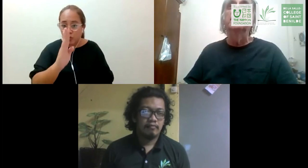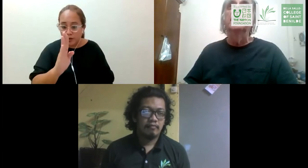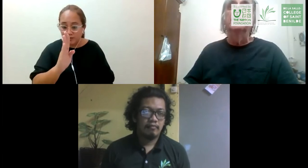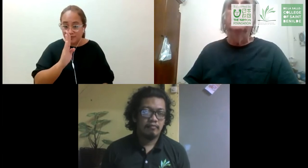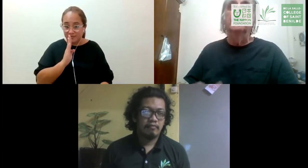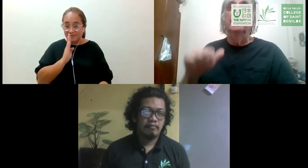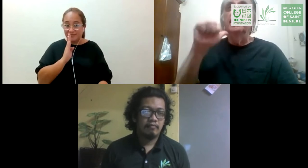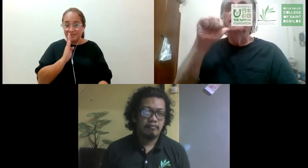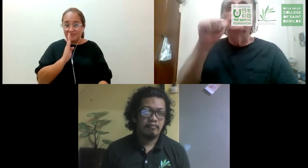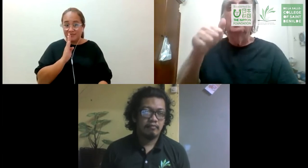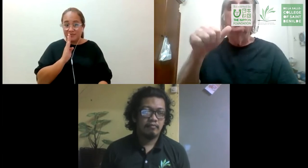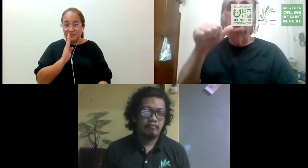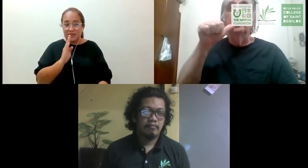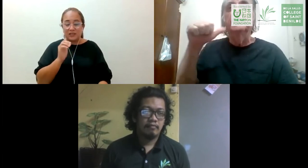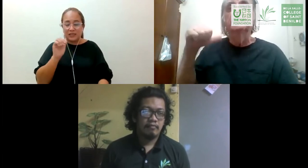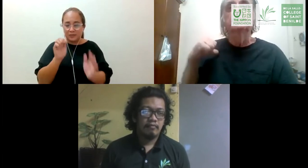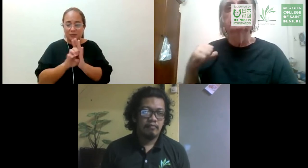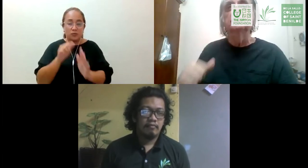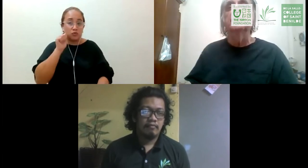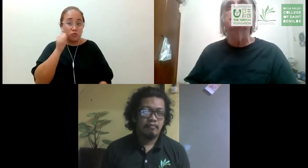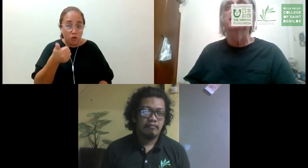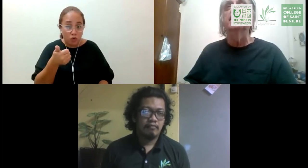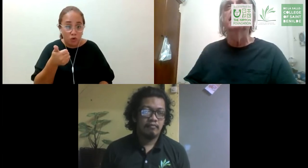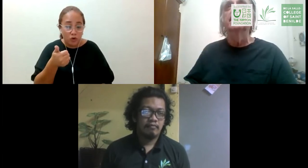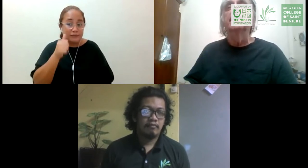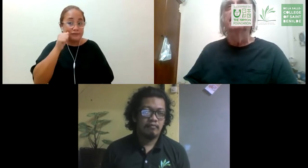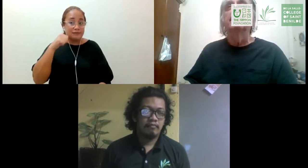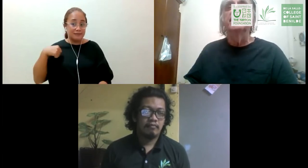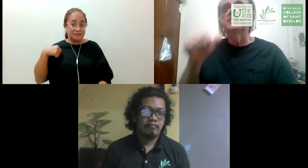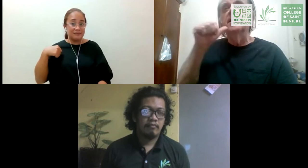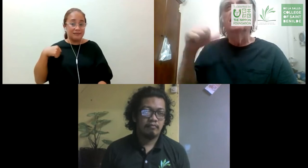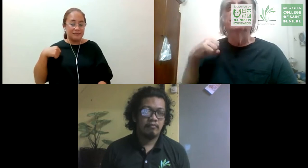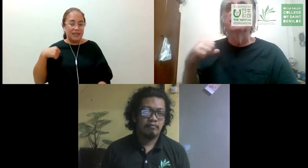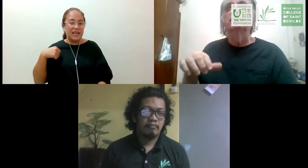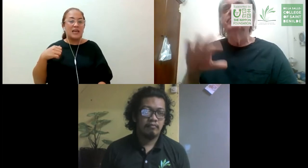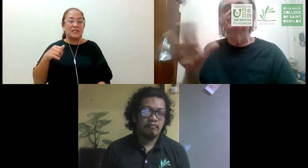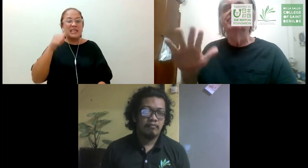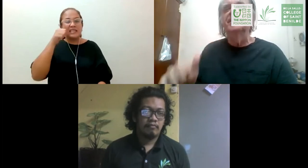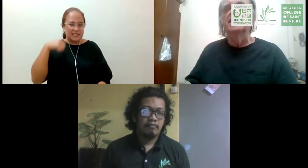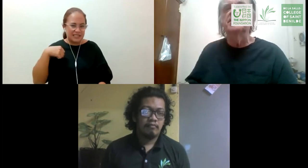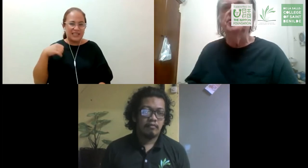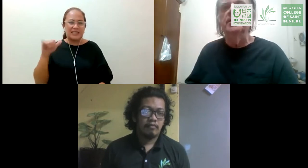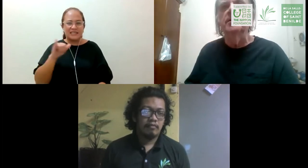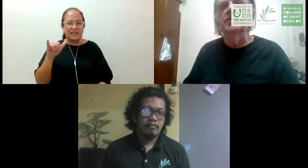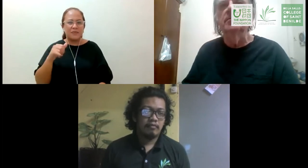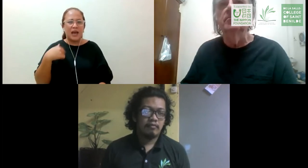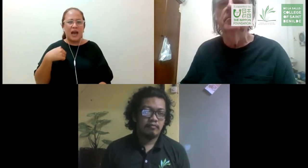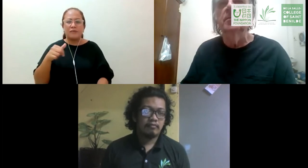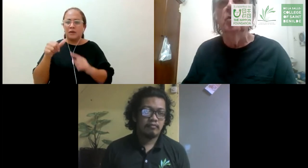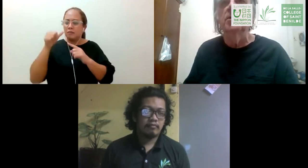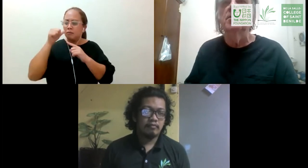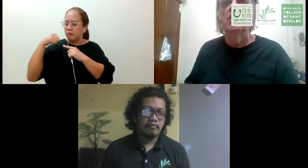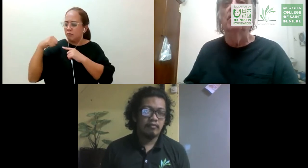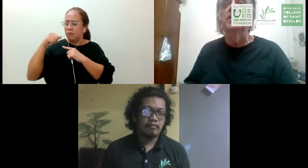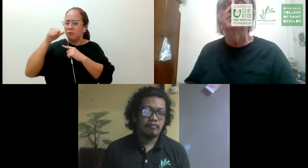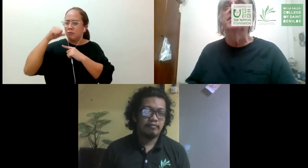movement, like tomorrow and yesterday, I mean, yesterday also has touching,